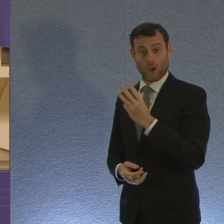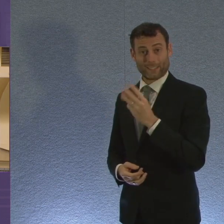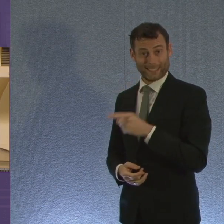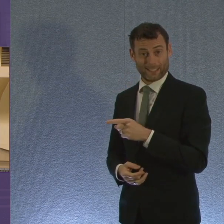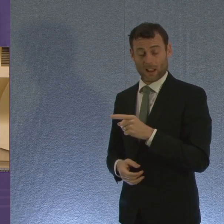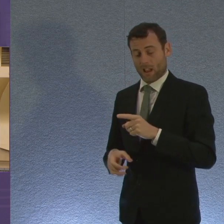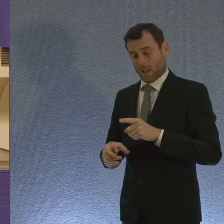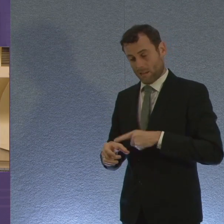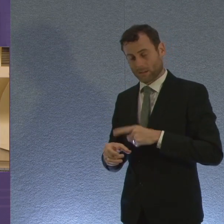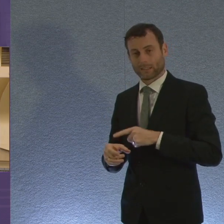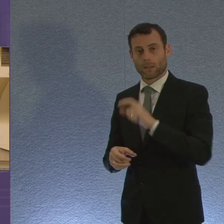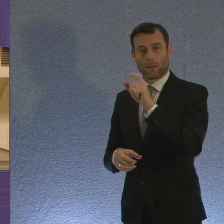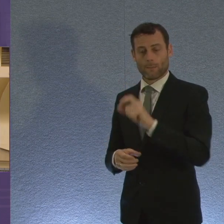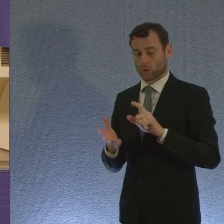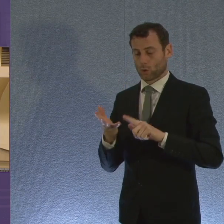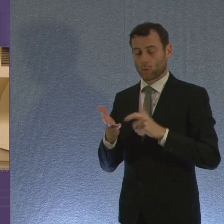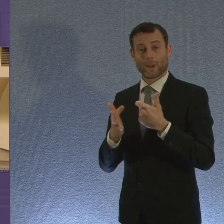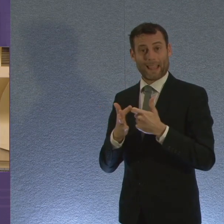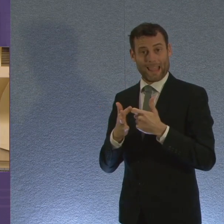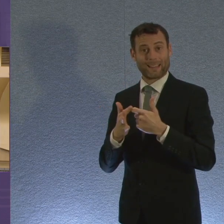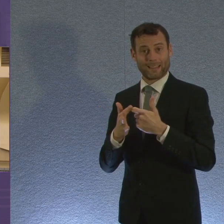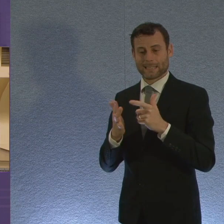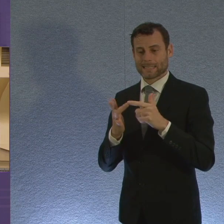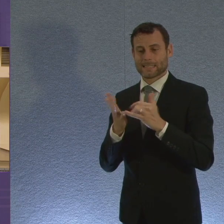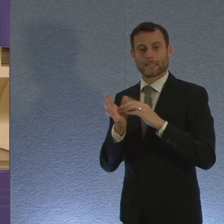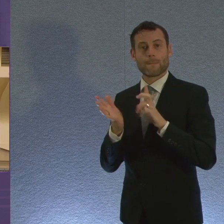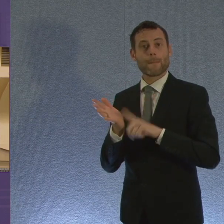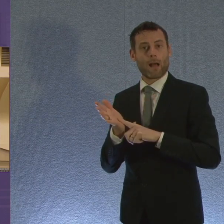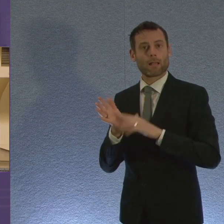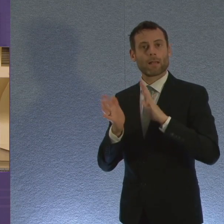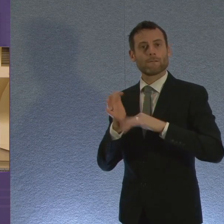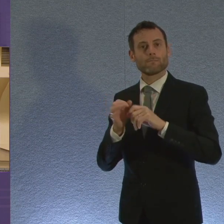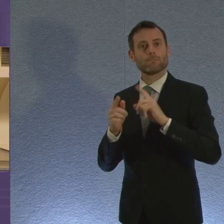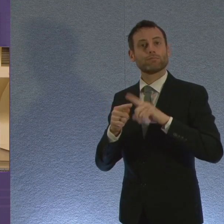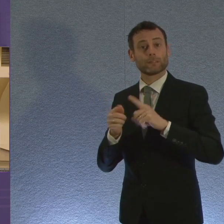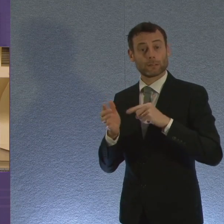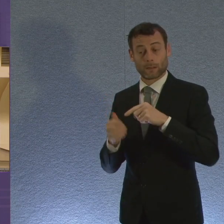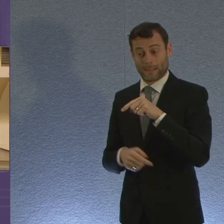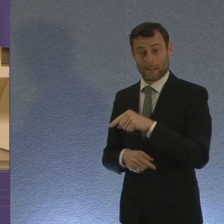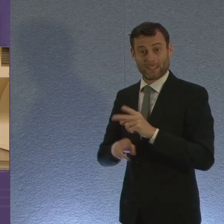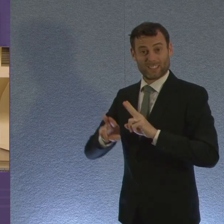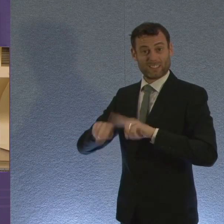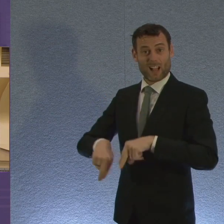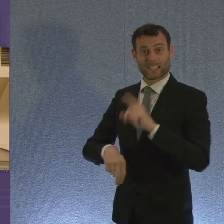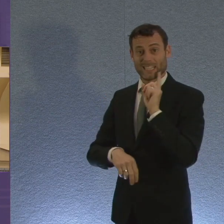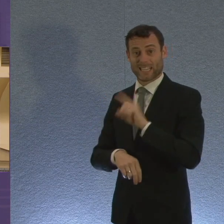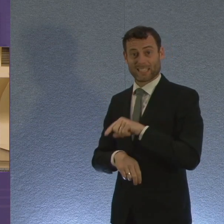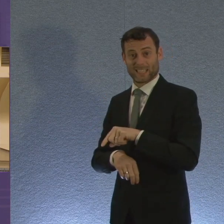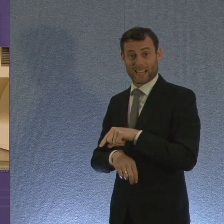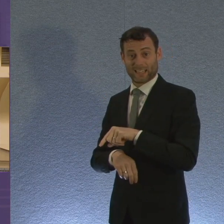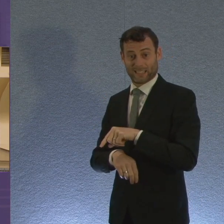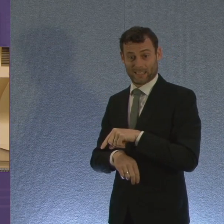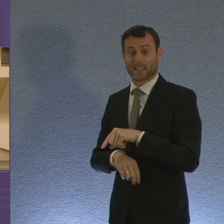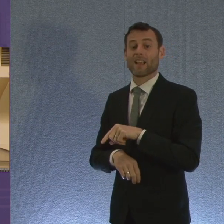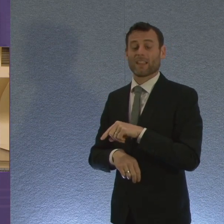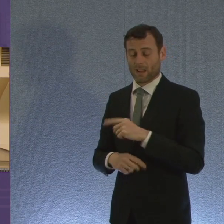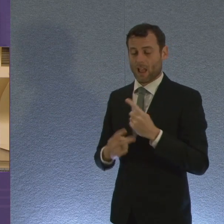Abdul Wahab from Brixton. I cannot, as a parent nor a step-parent, who my stepdaughter is only a couple of years younger than